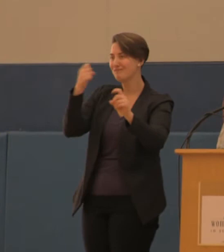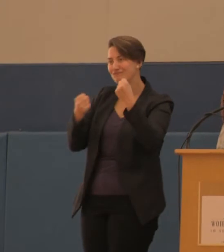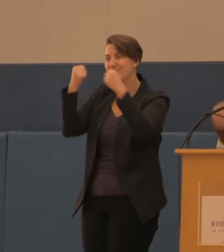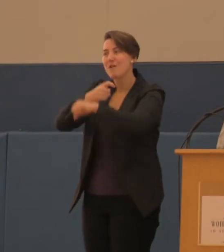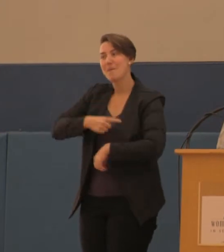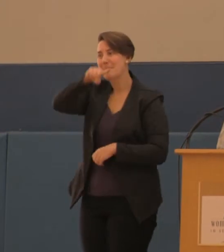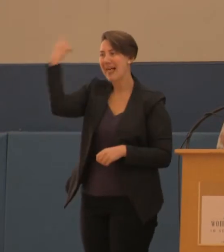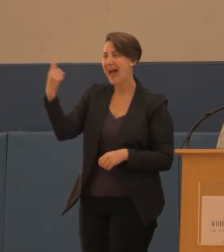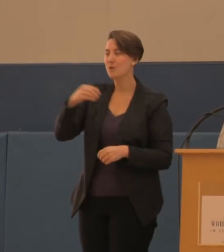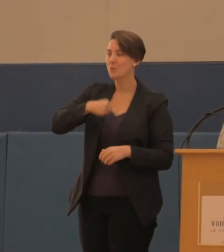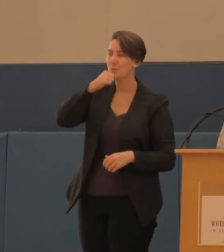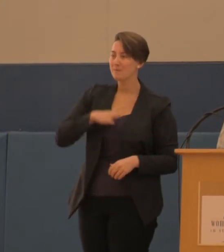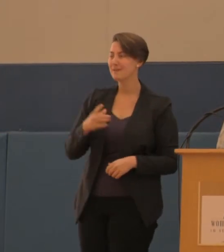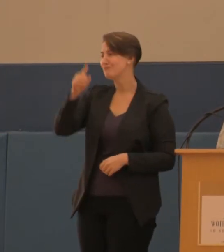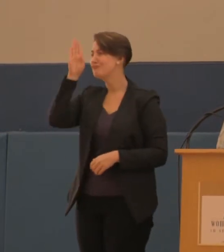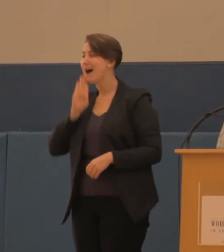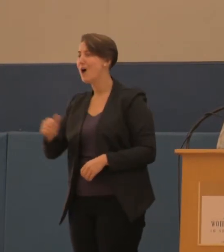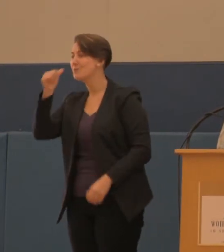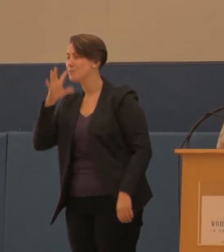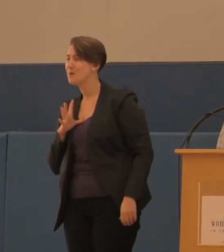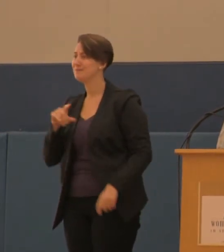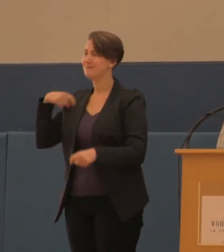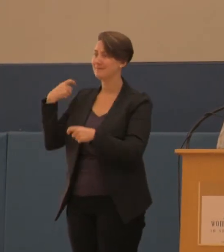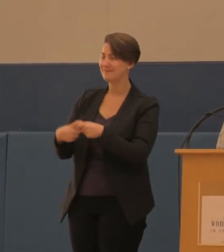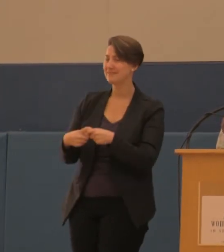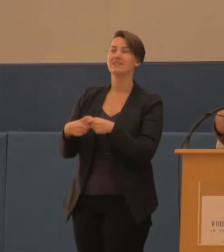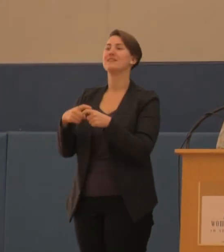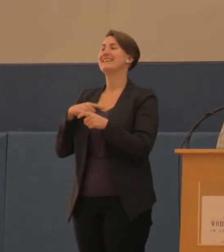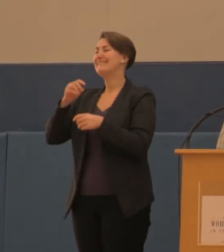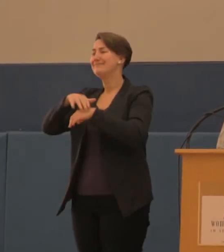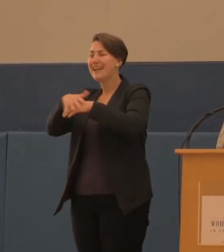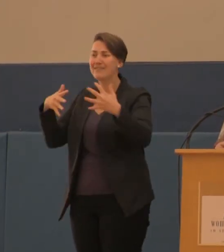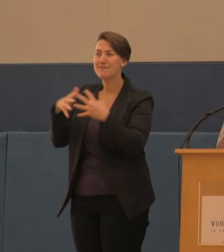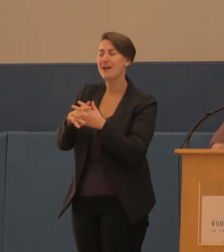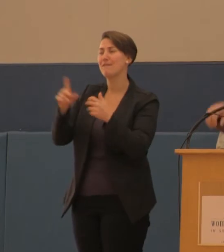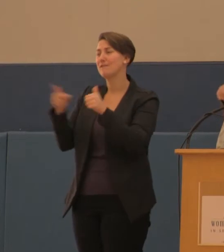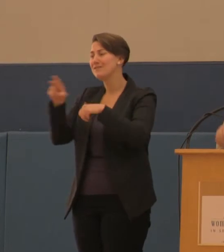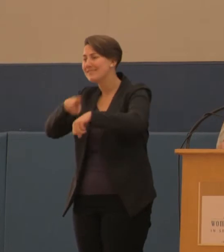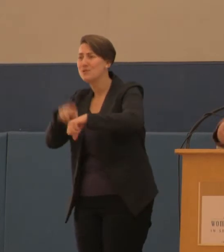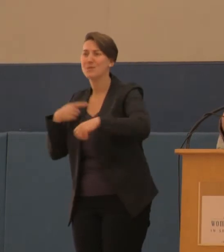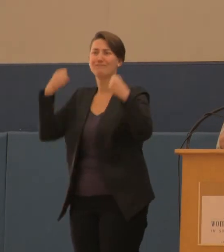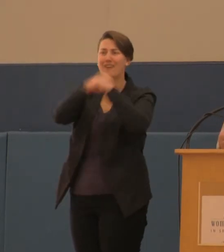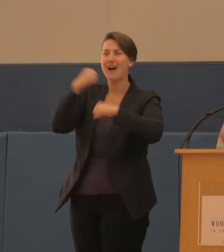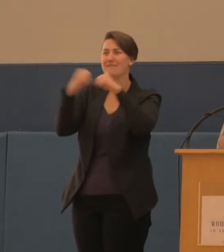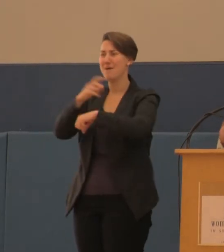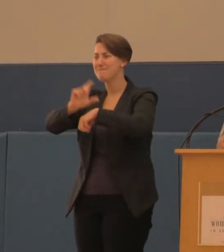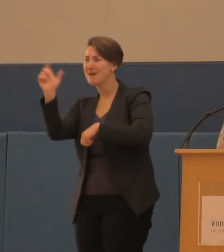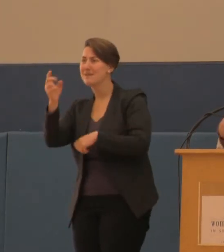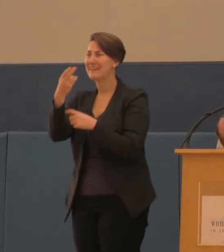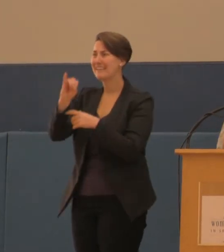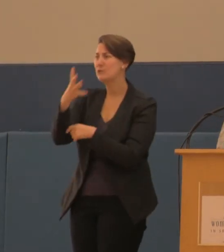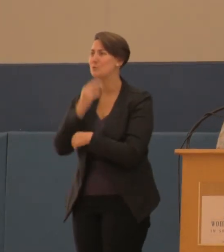Our fight is for brown women. We fight for Latinos, Asian women, Native American, First Nations women. We fight for Muslims, Indians,